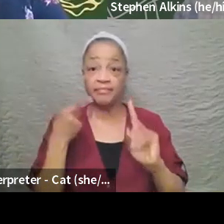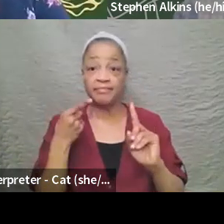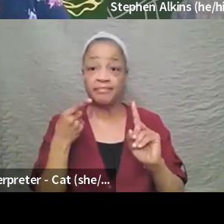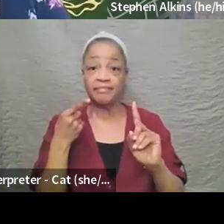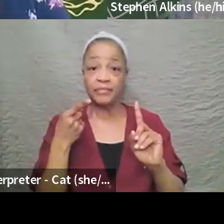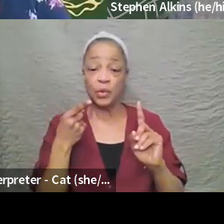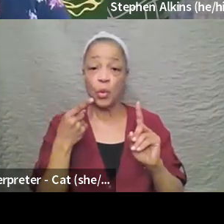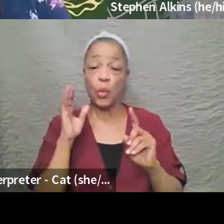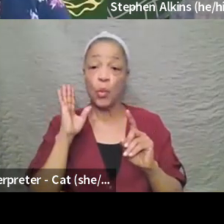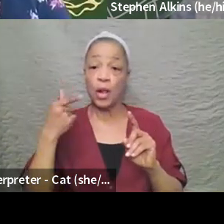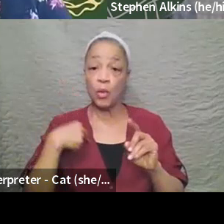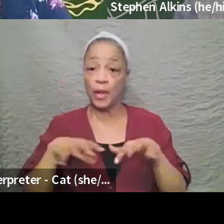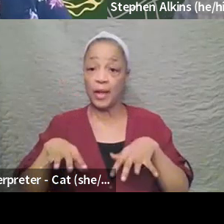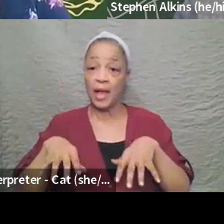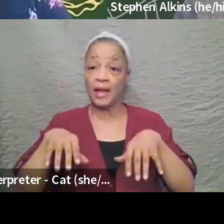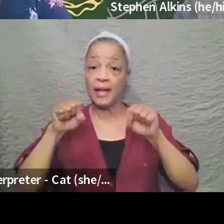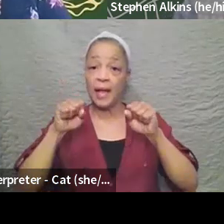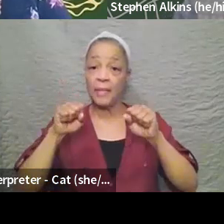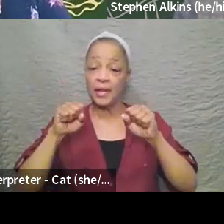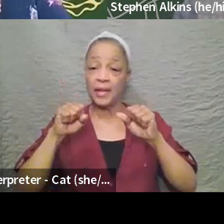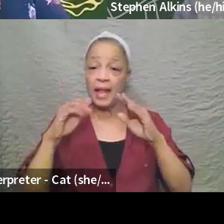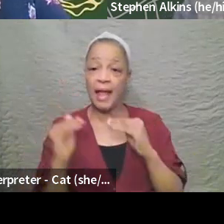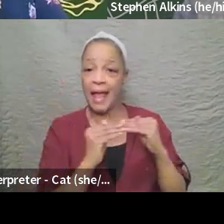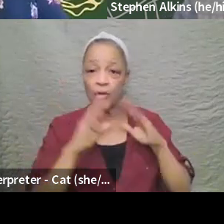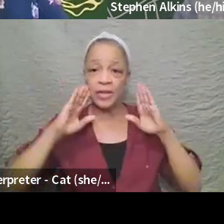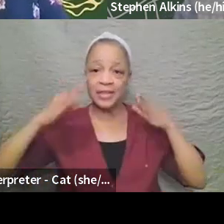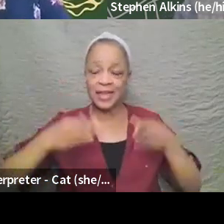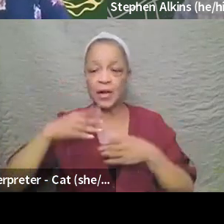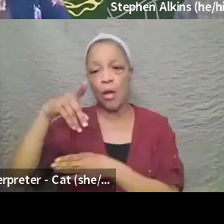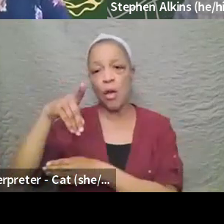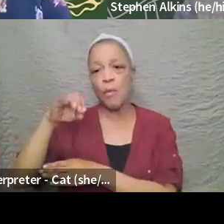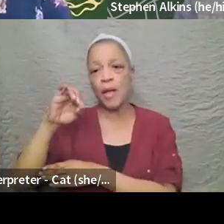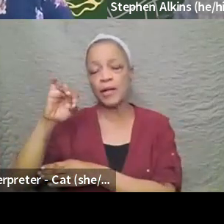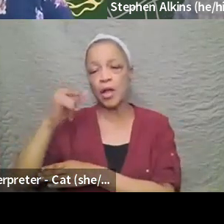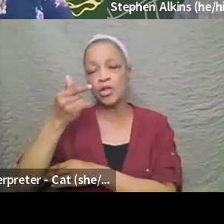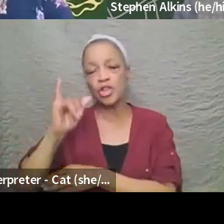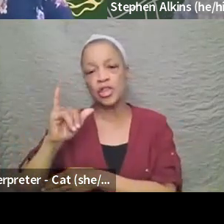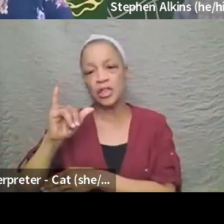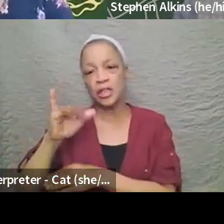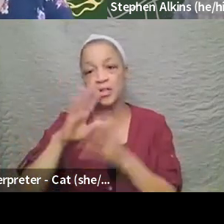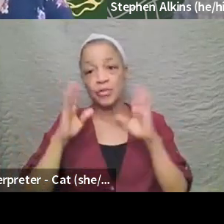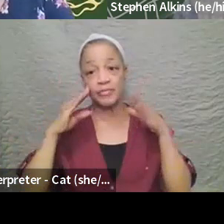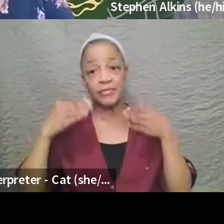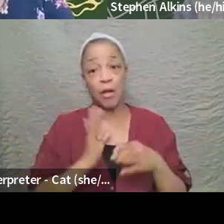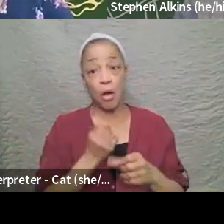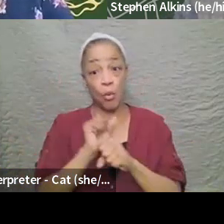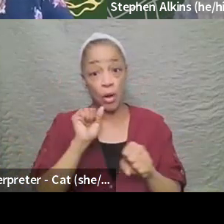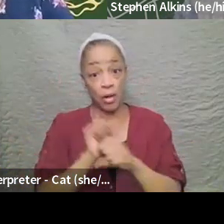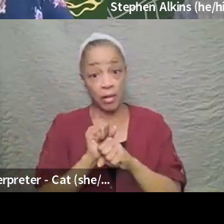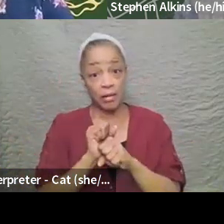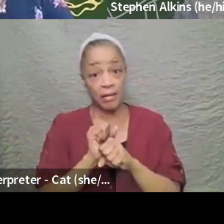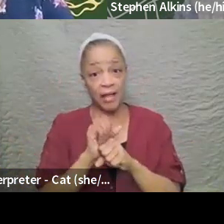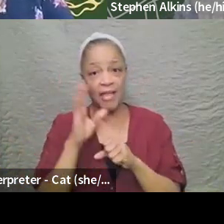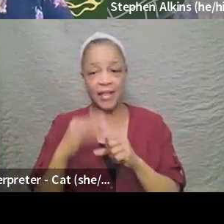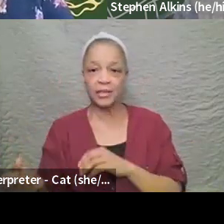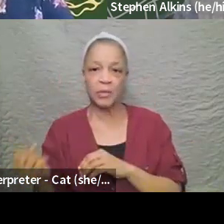be adopting a range of equity-centered pedagogies to center the work? Again, that one goes